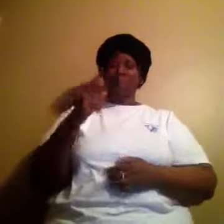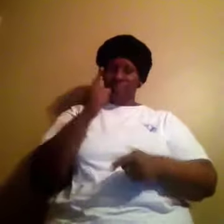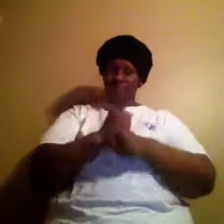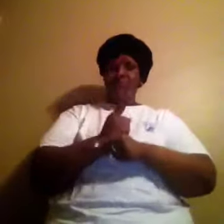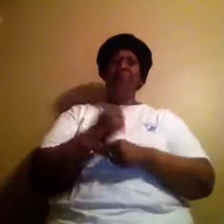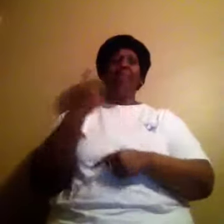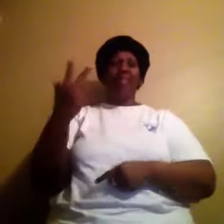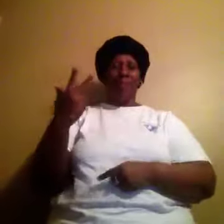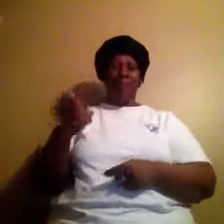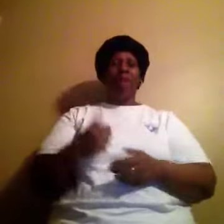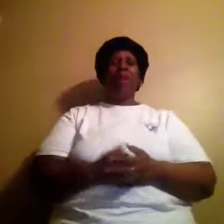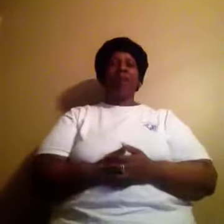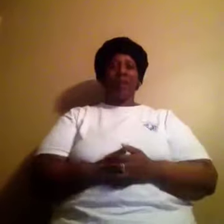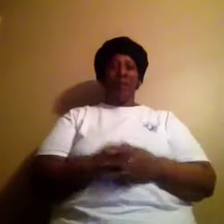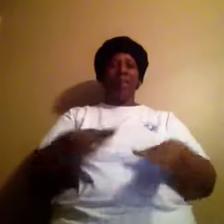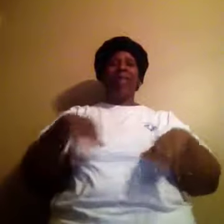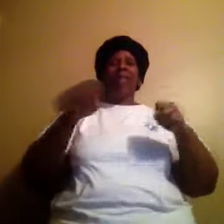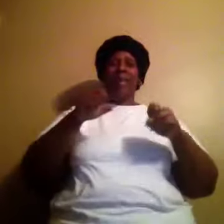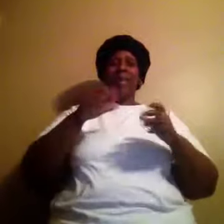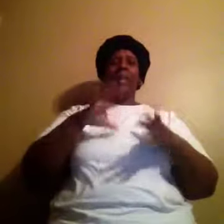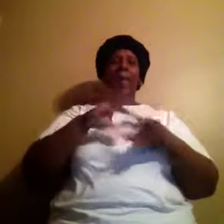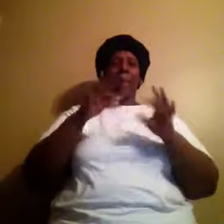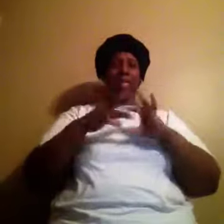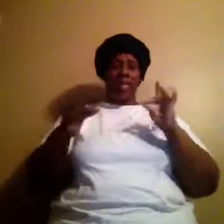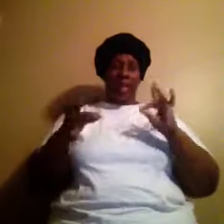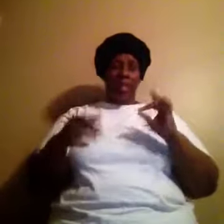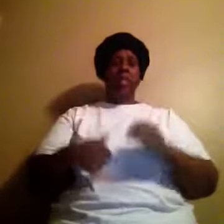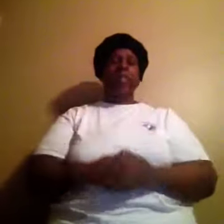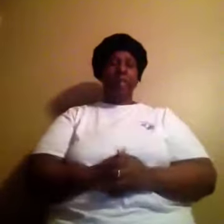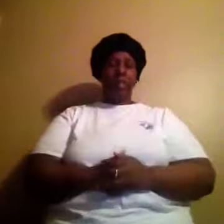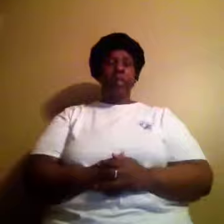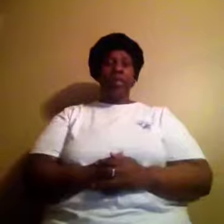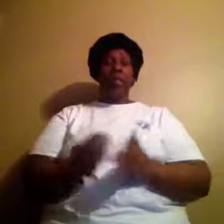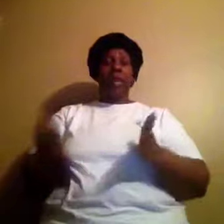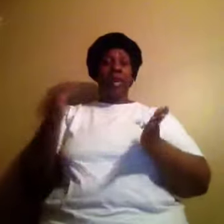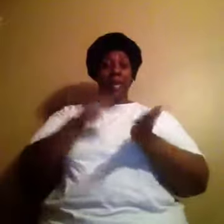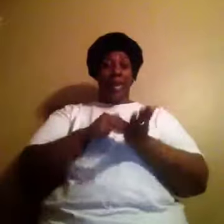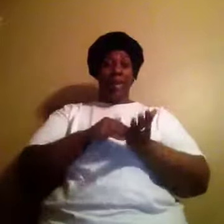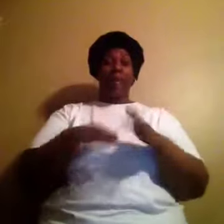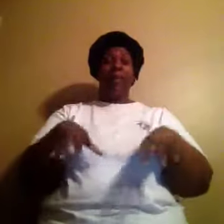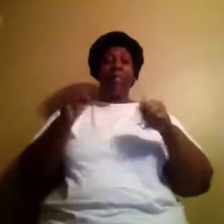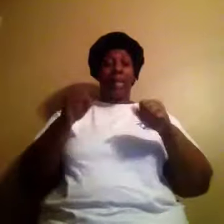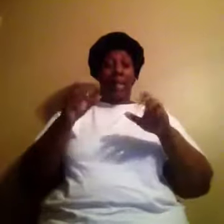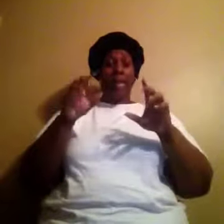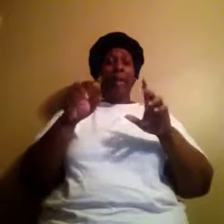3. Okay, take messages. Okay, one more time. Take messages.